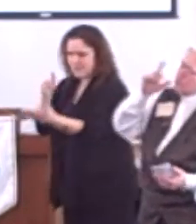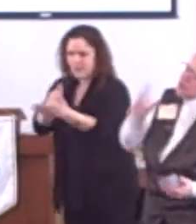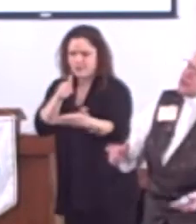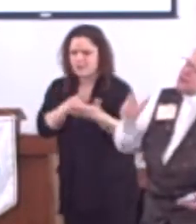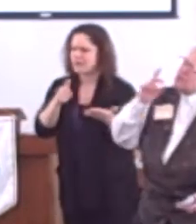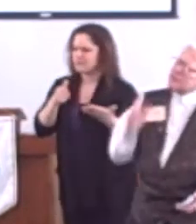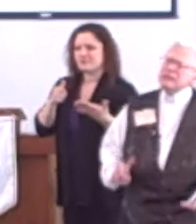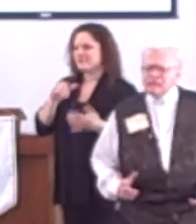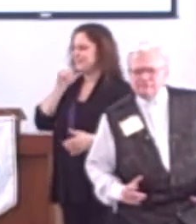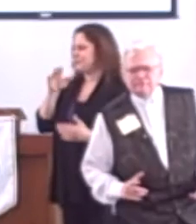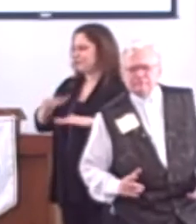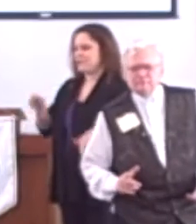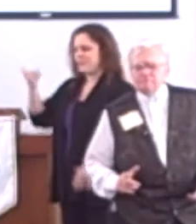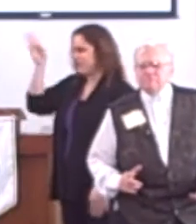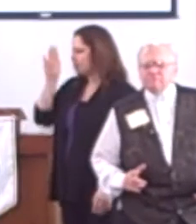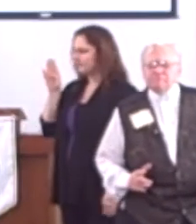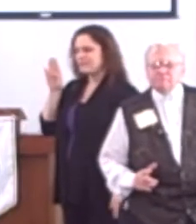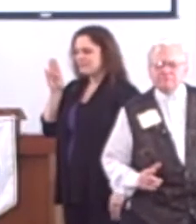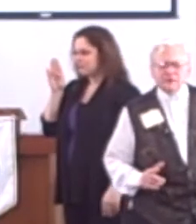If we believe